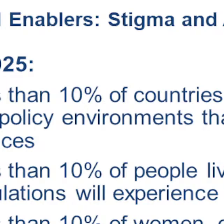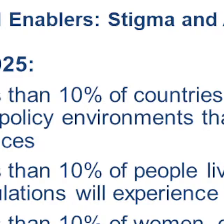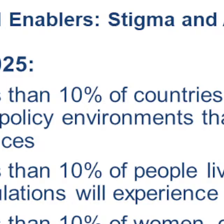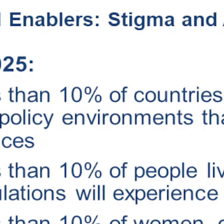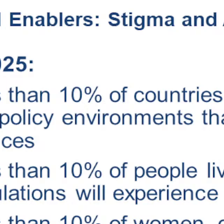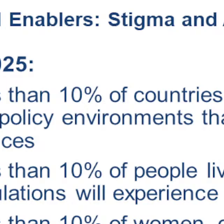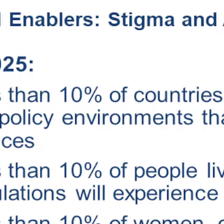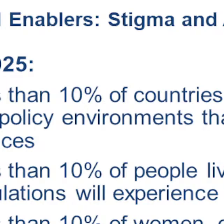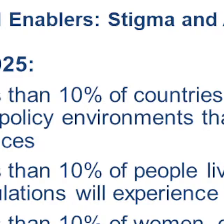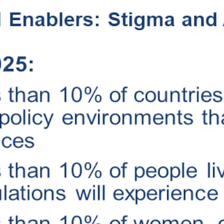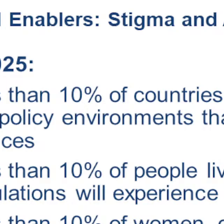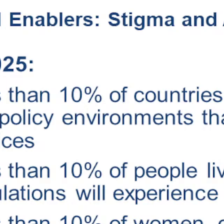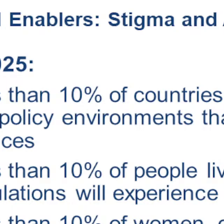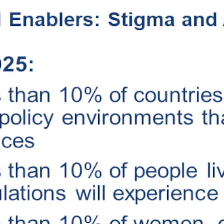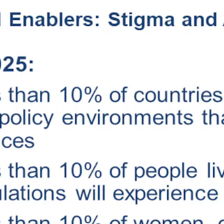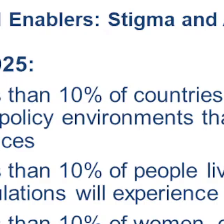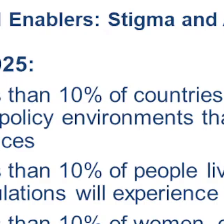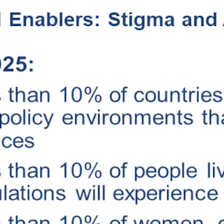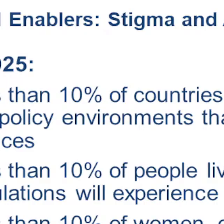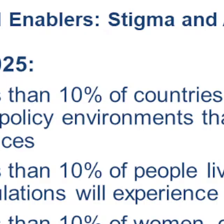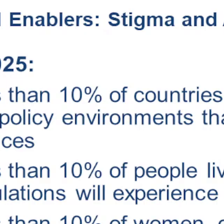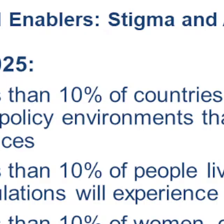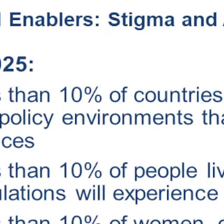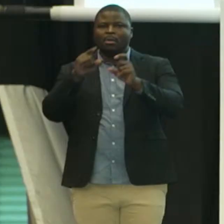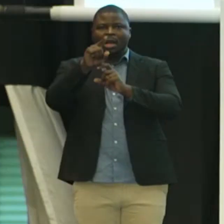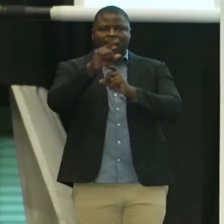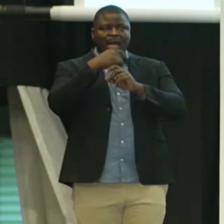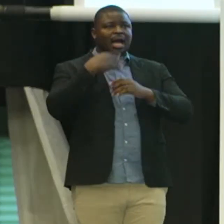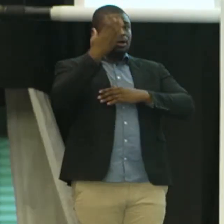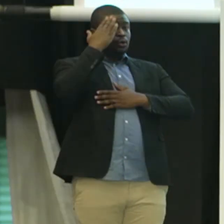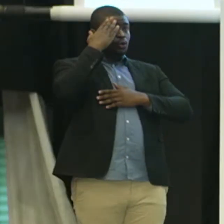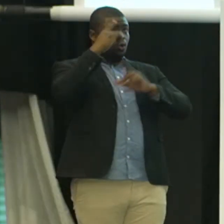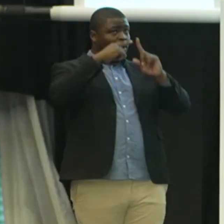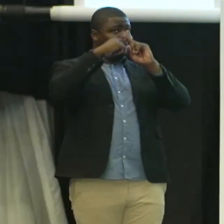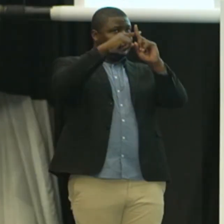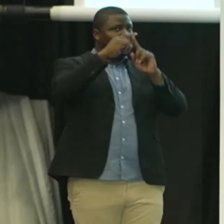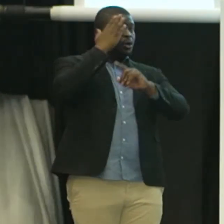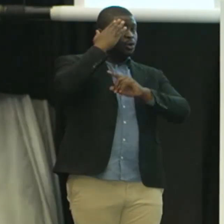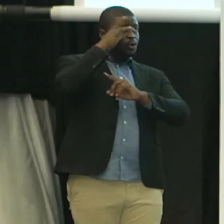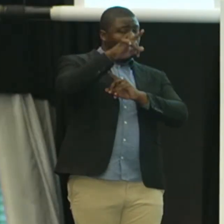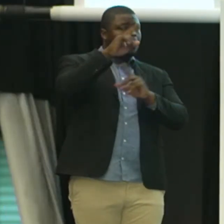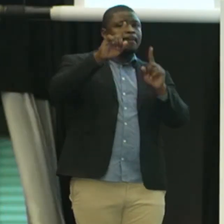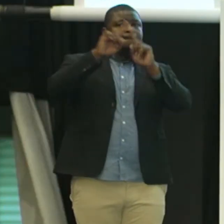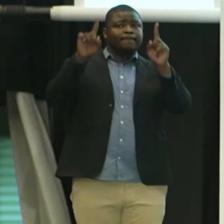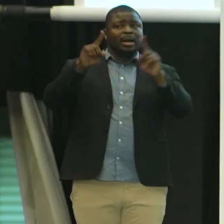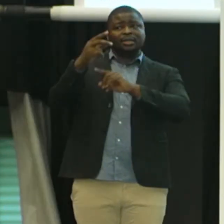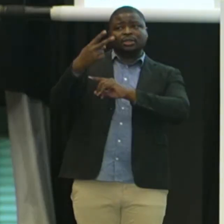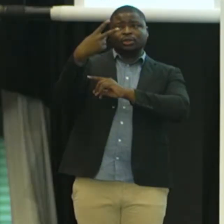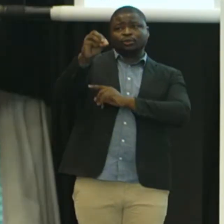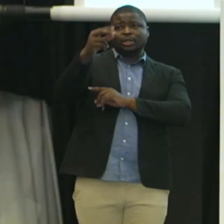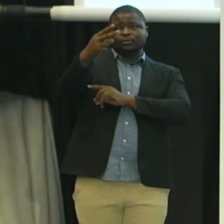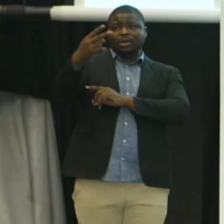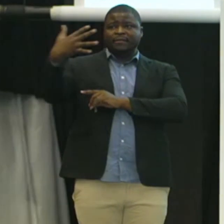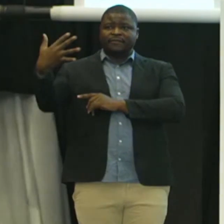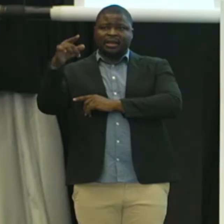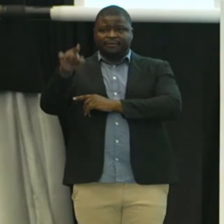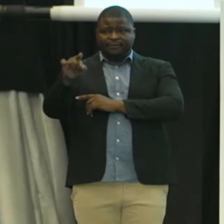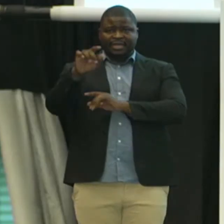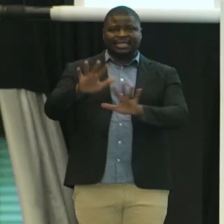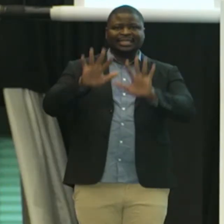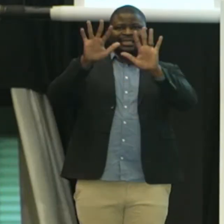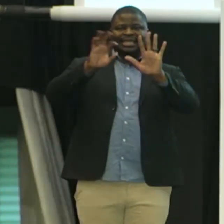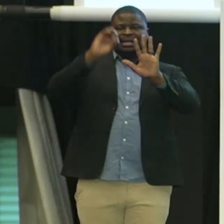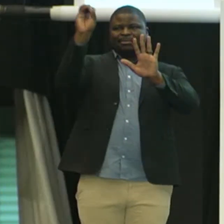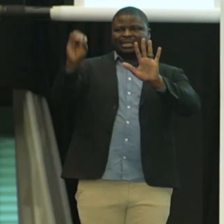guess that most of us now are familiar with these targets, but by 2025, we would like for less than 10% of countries to have punitive